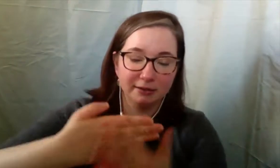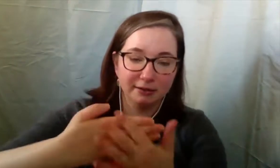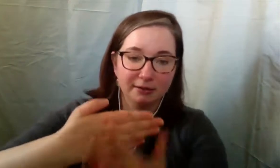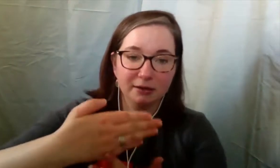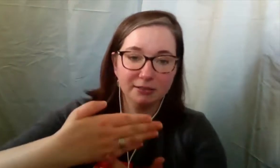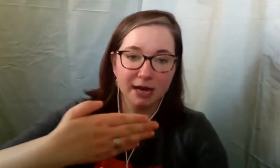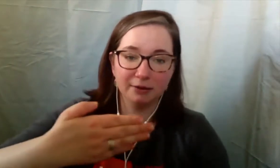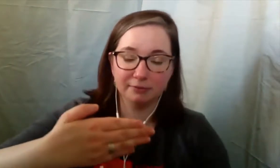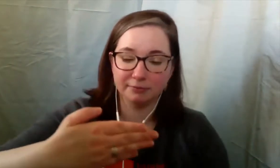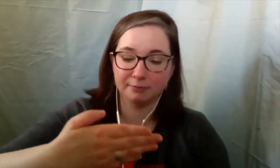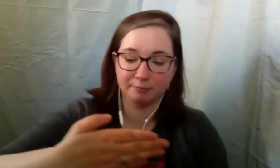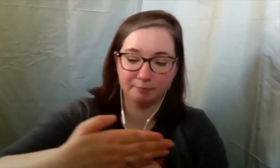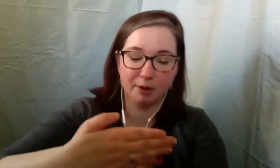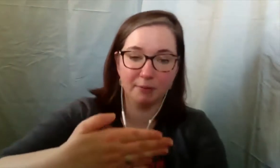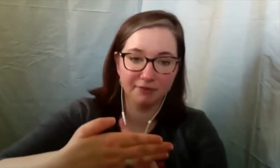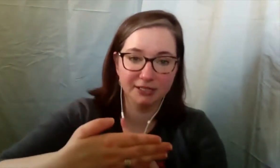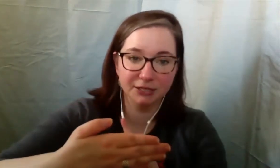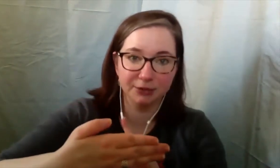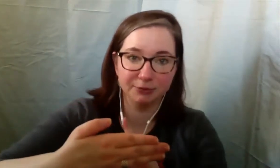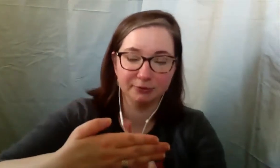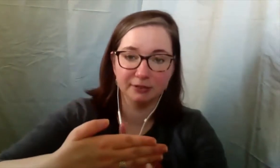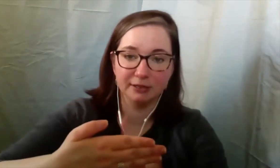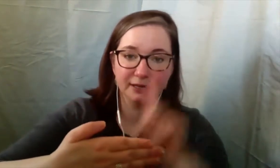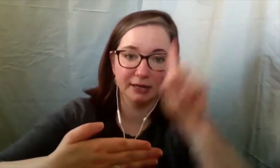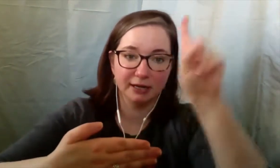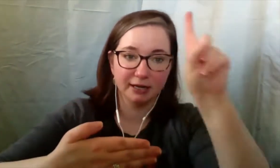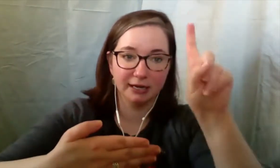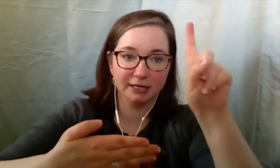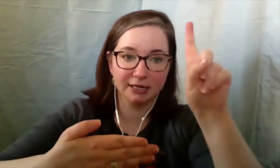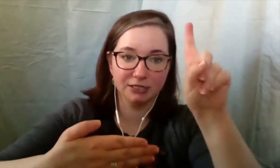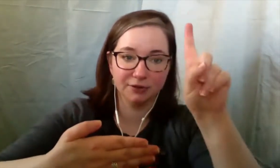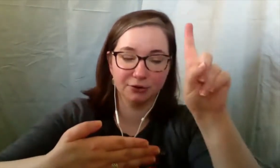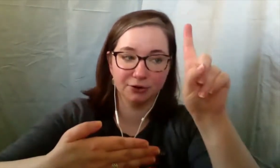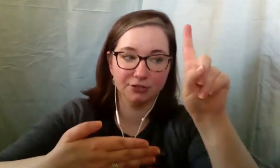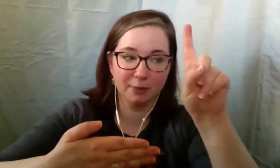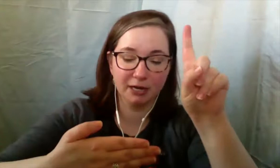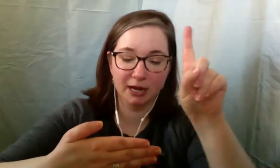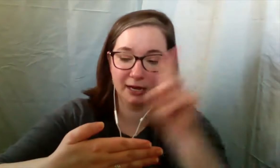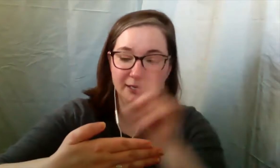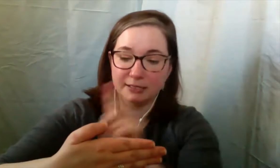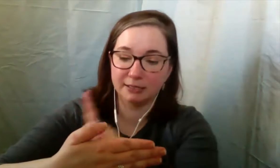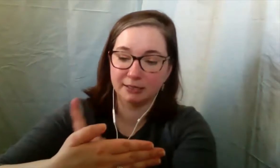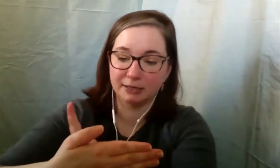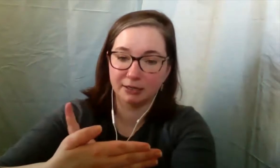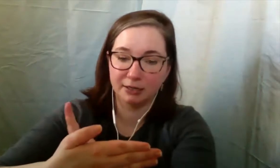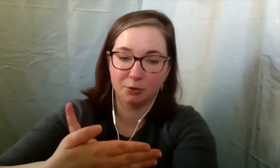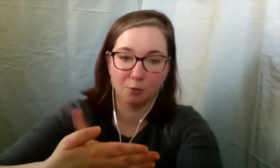knuckles out, palm facing you, index finger on your dominant hand, week.